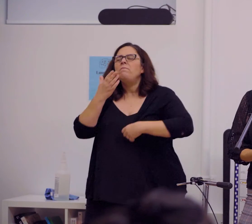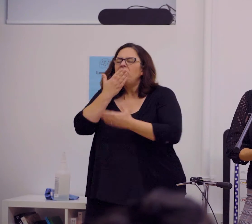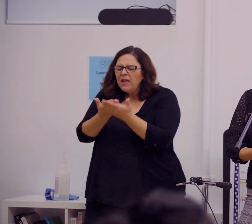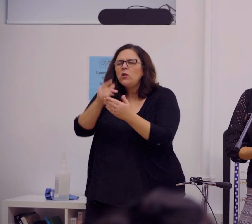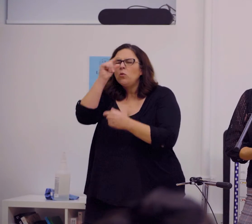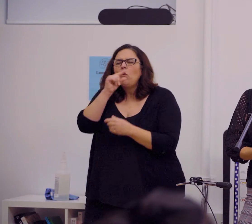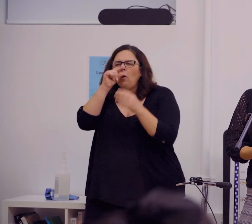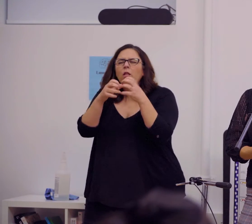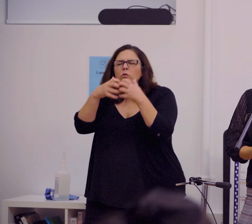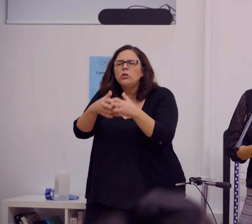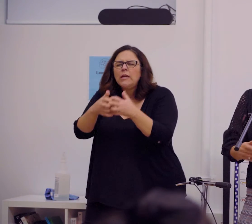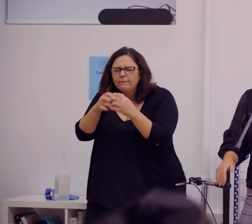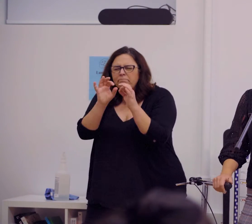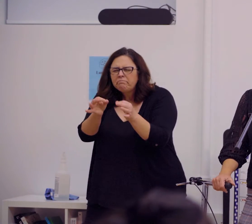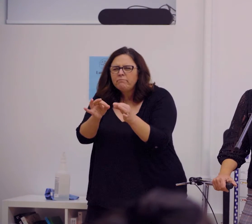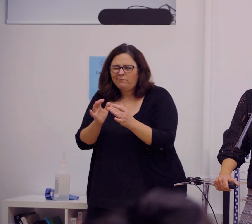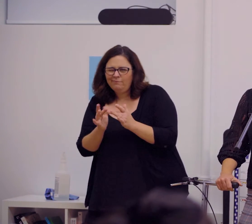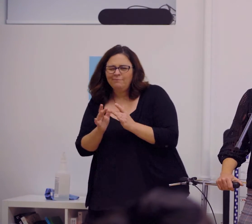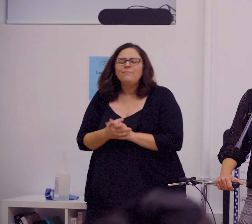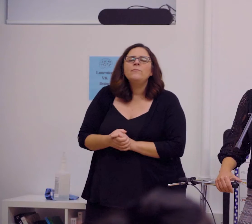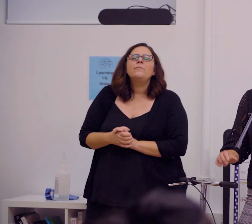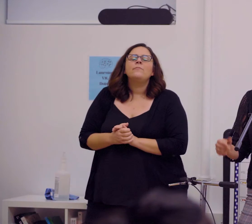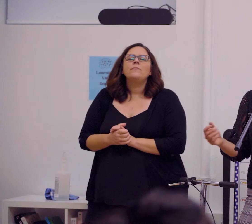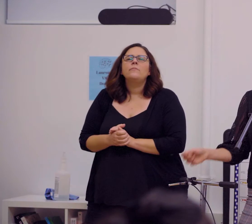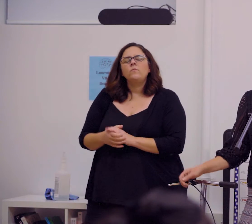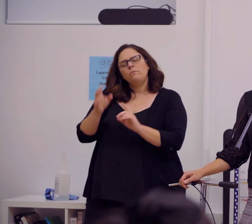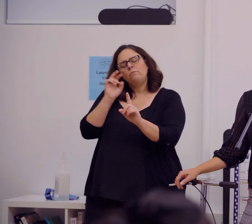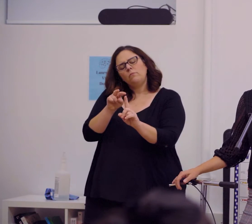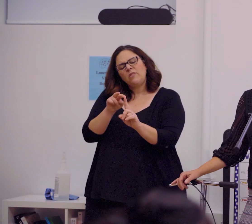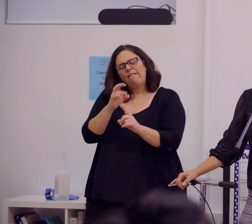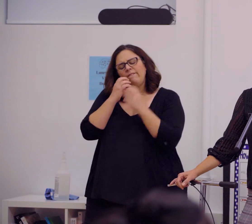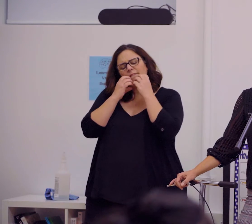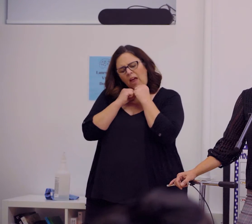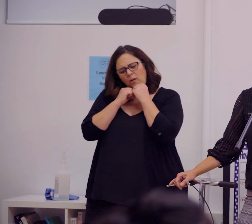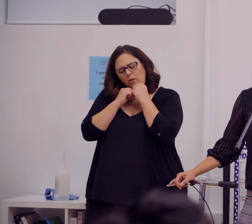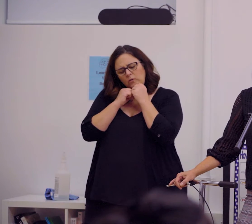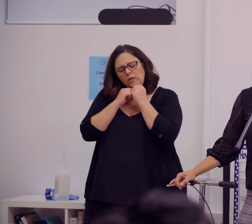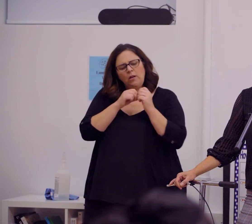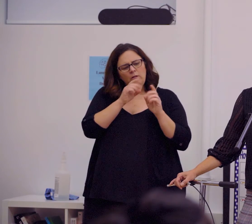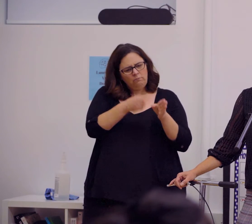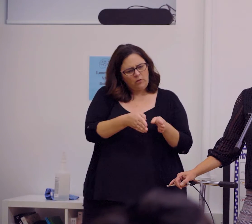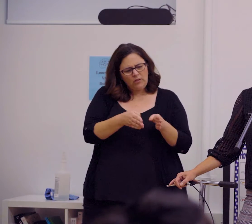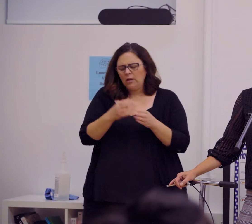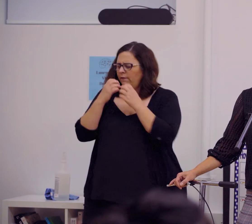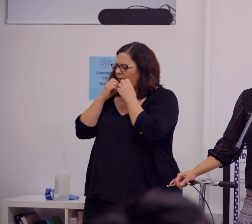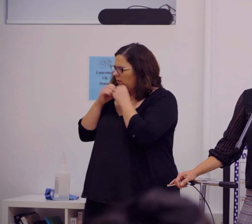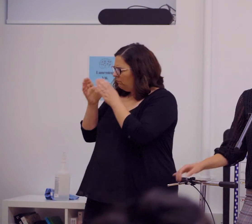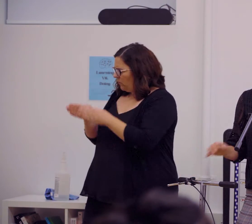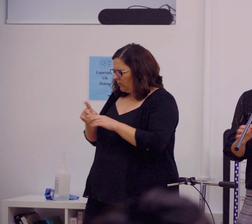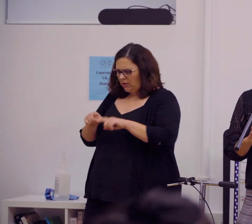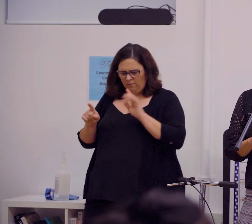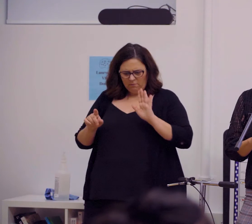machine. Then I started focusing on the word from the perspective of values that distinguish one person from another and the guiding beliefs or